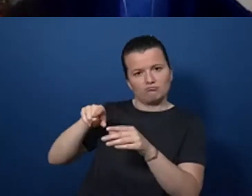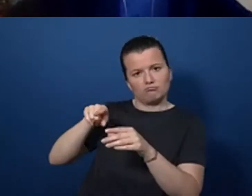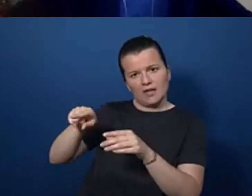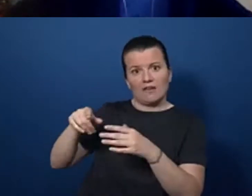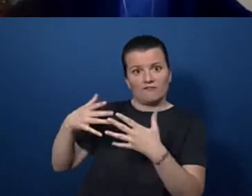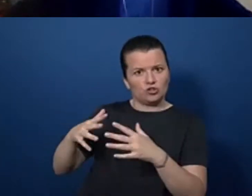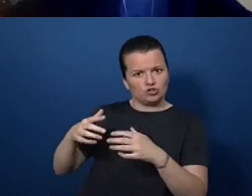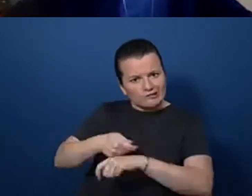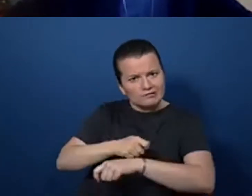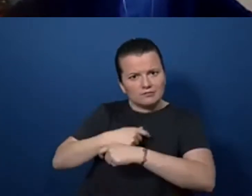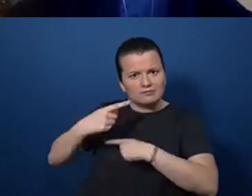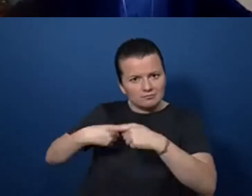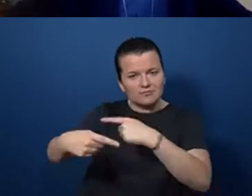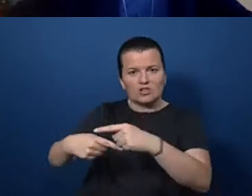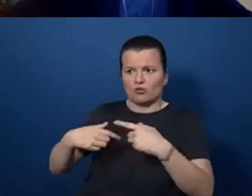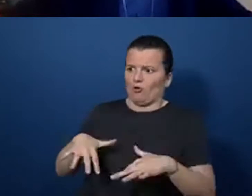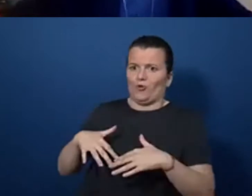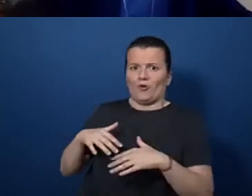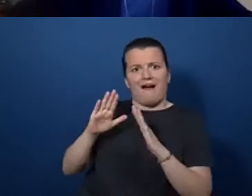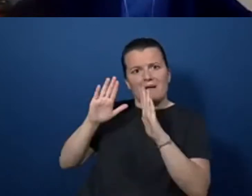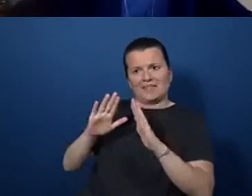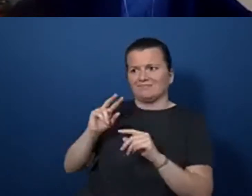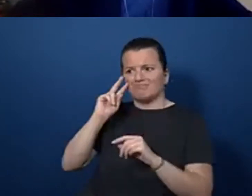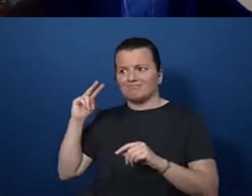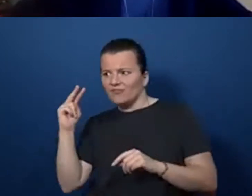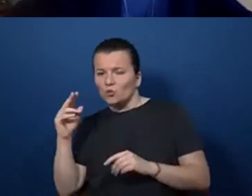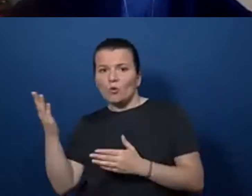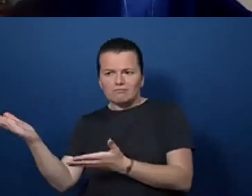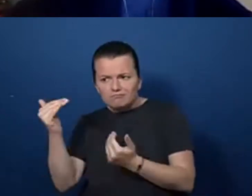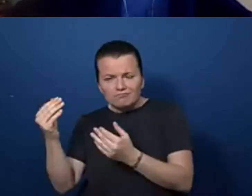don't have any, I'm looking at the